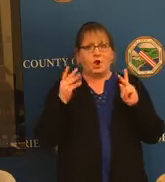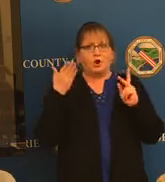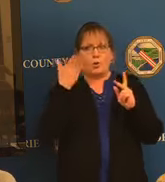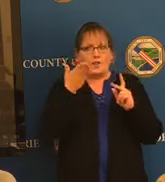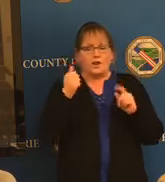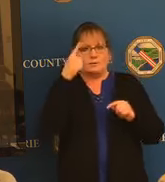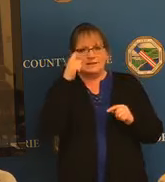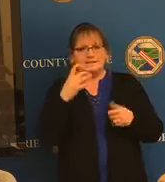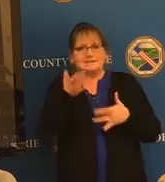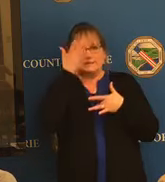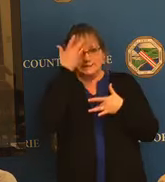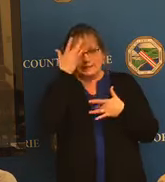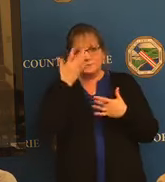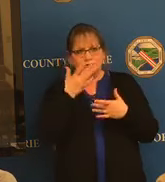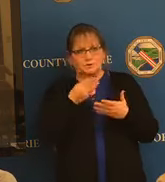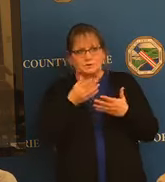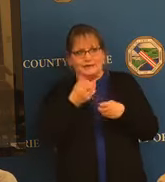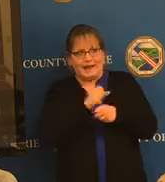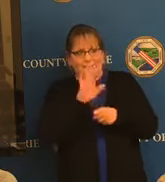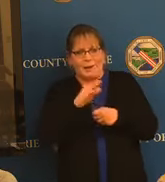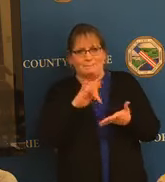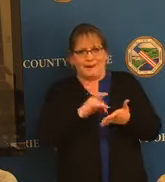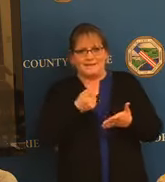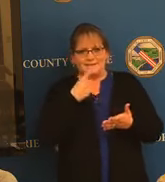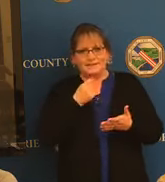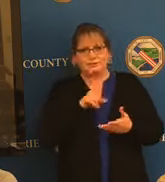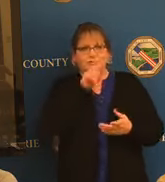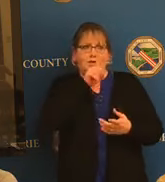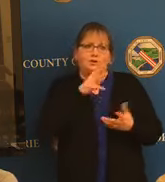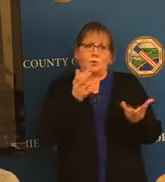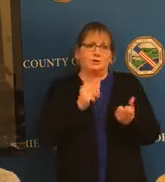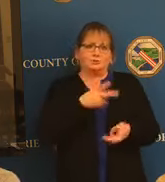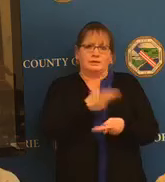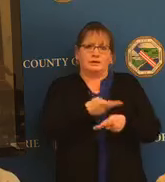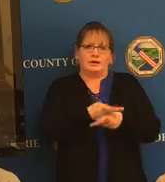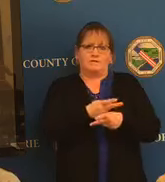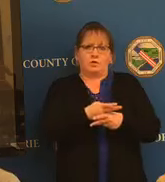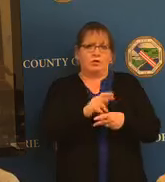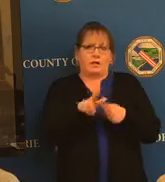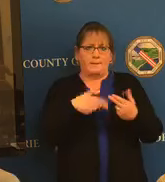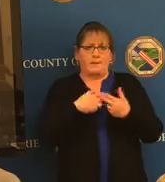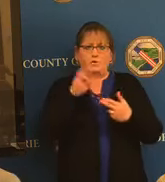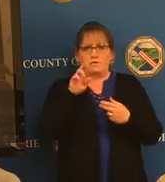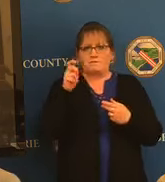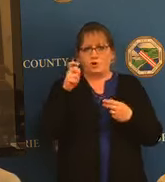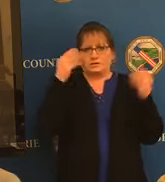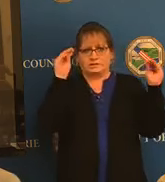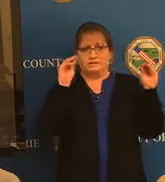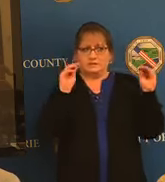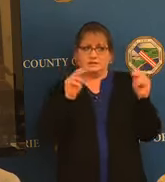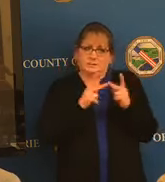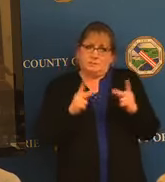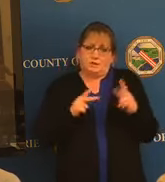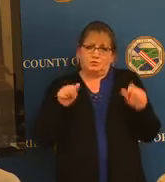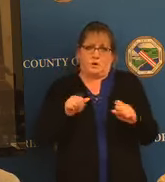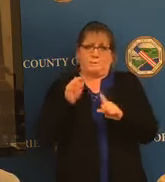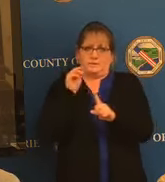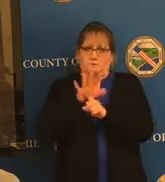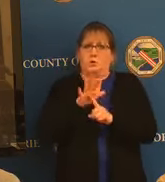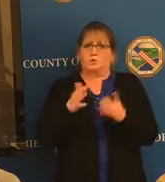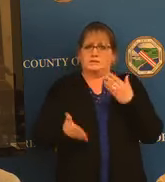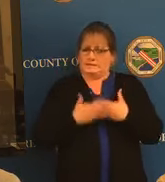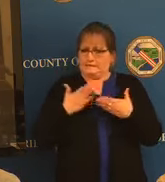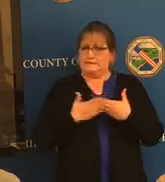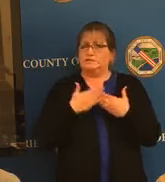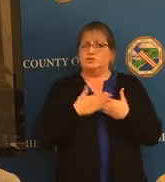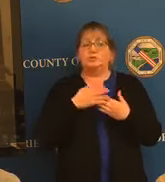they're sick to pick up medication, and so you just really want to be careful about the pharmacy as a place of exposure. So again, calling to